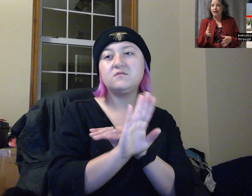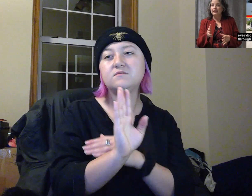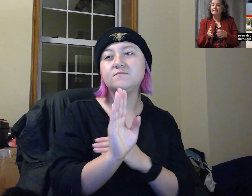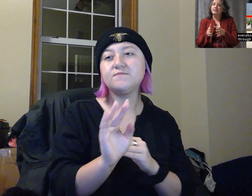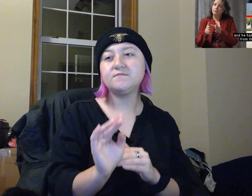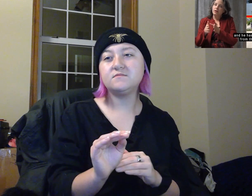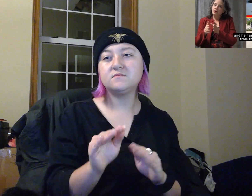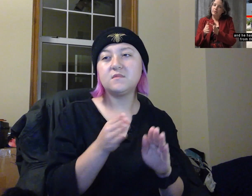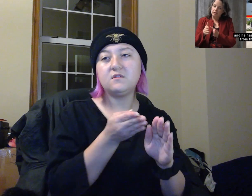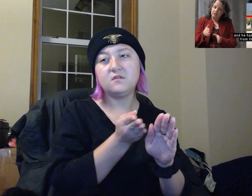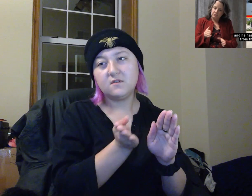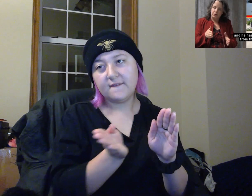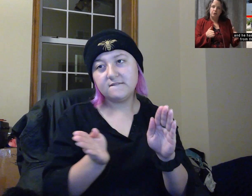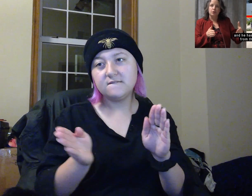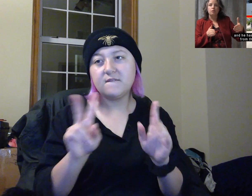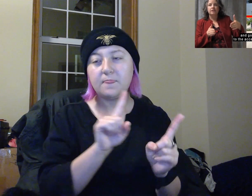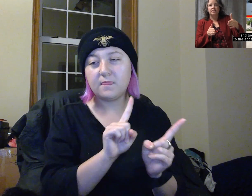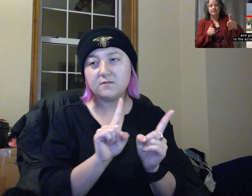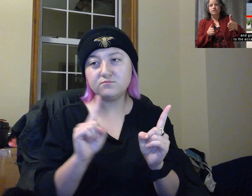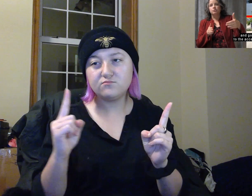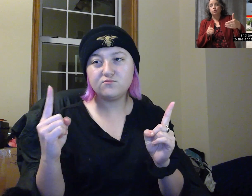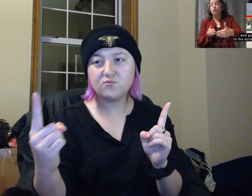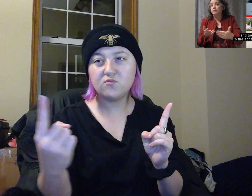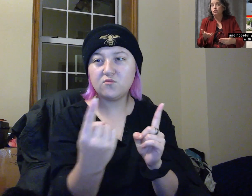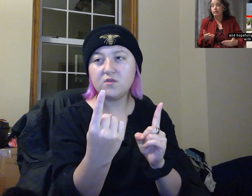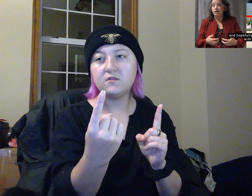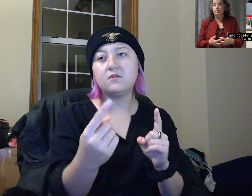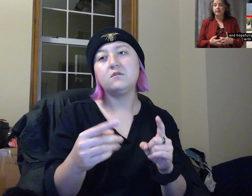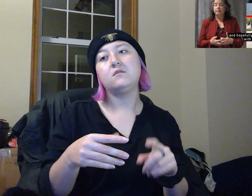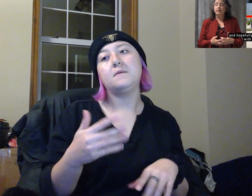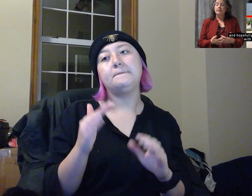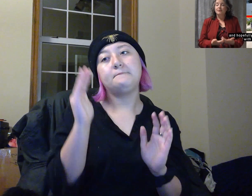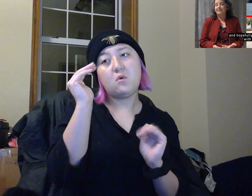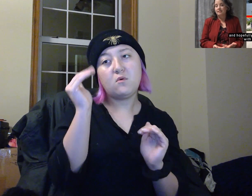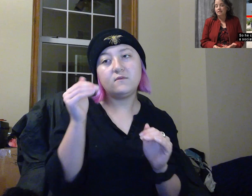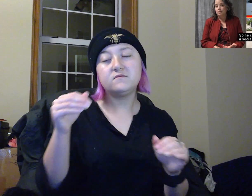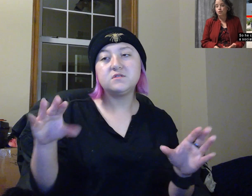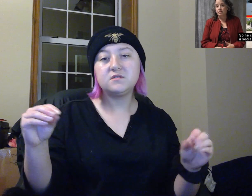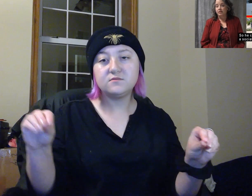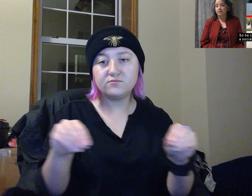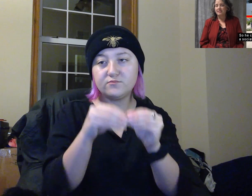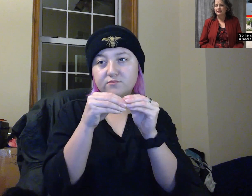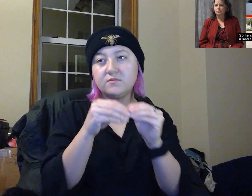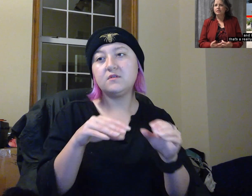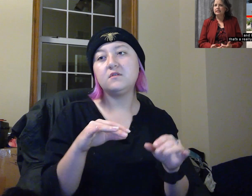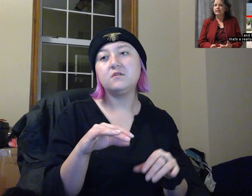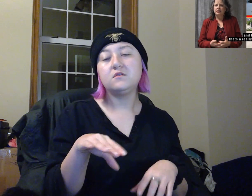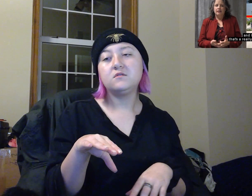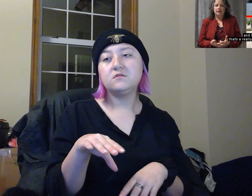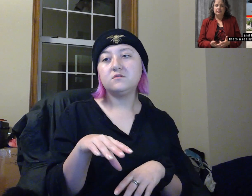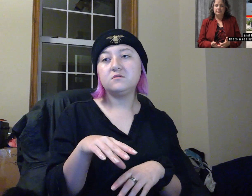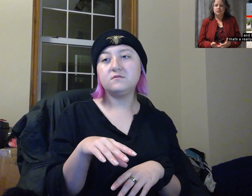that way, and he has to peel off from the group and go around to the accessible door and hopefully hook back up with them. So he calls that a social barrier, and I think that's a